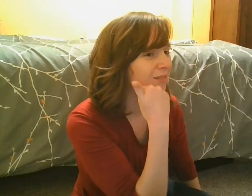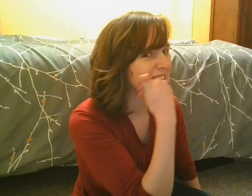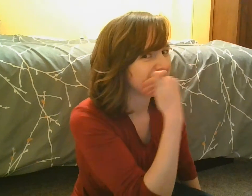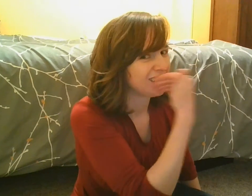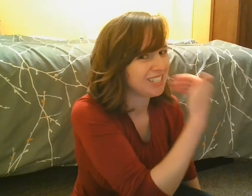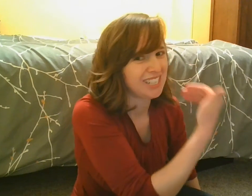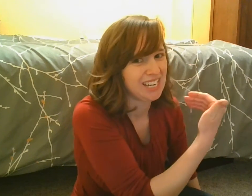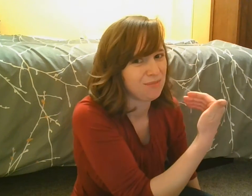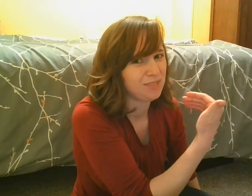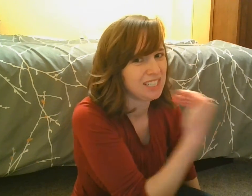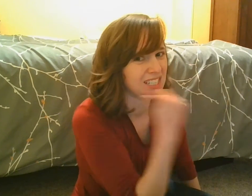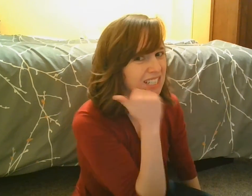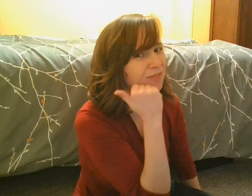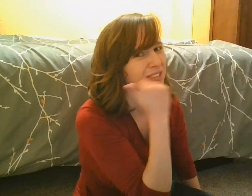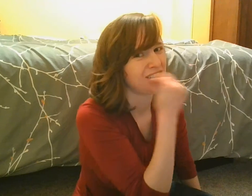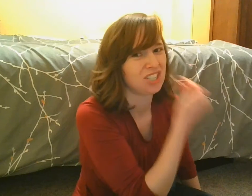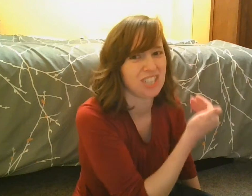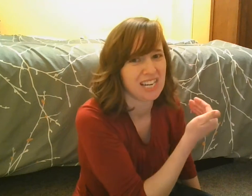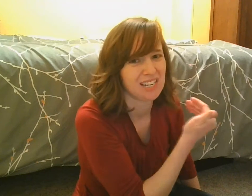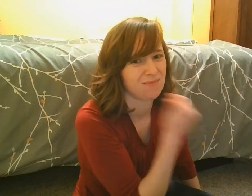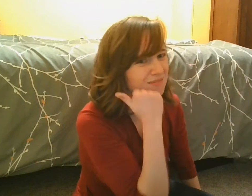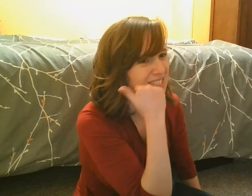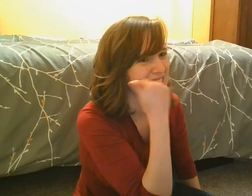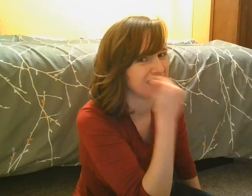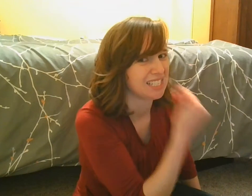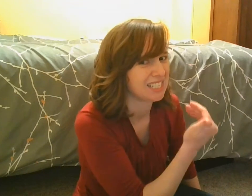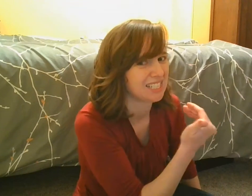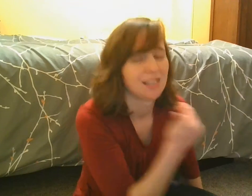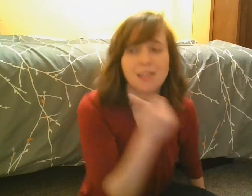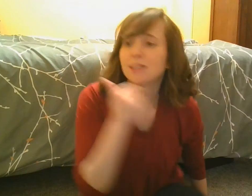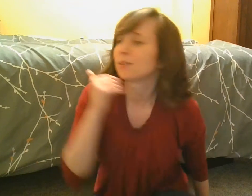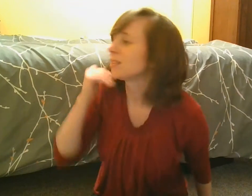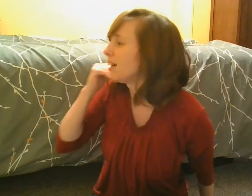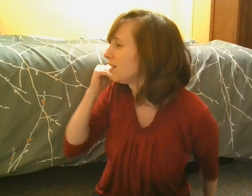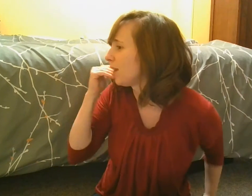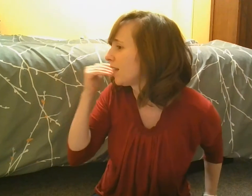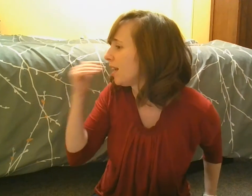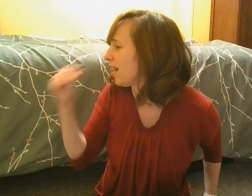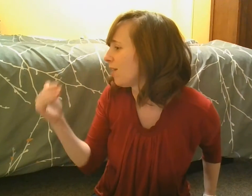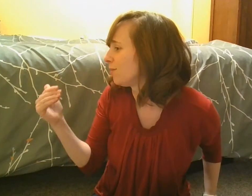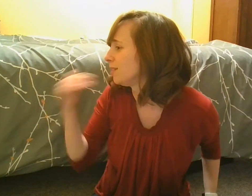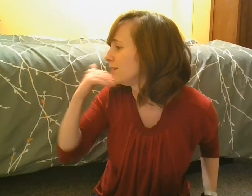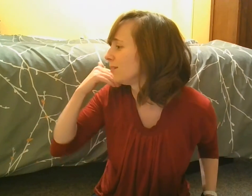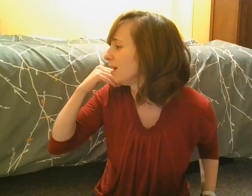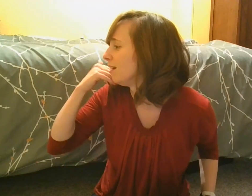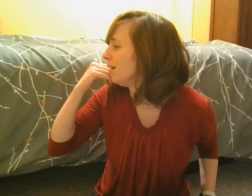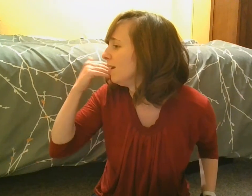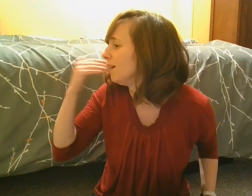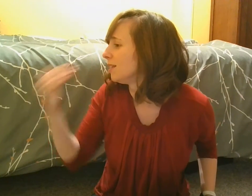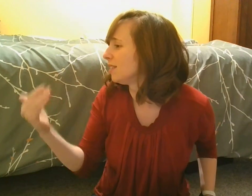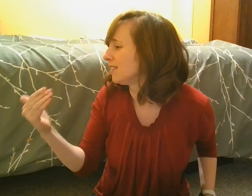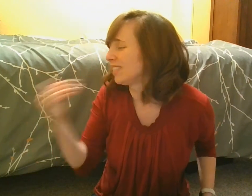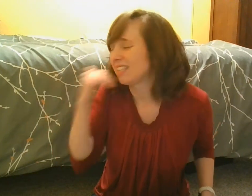feeling ashamed. Like I feel ashamed. So it's kind of dragging it out. Okay.